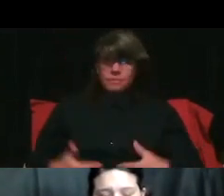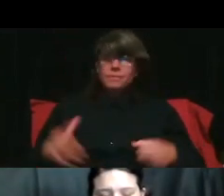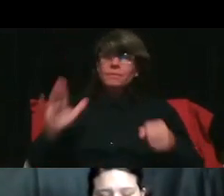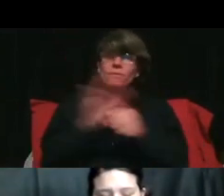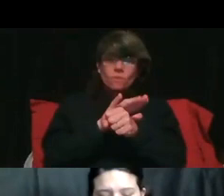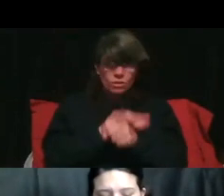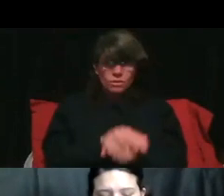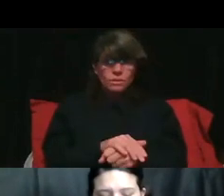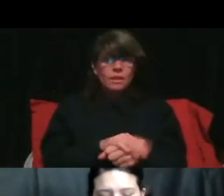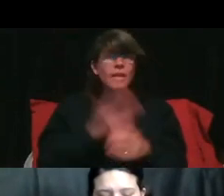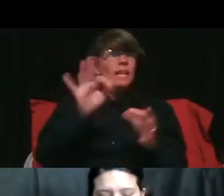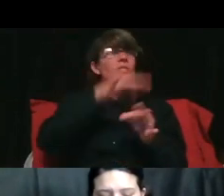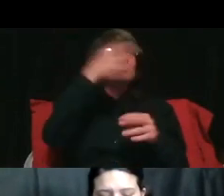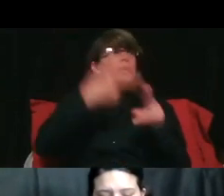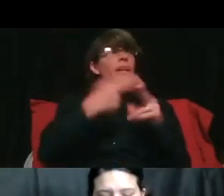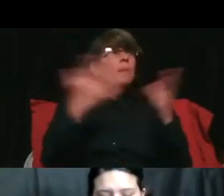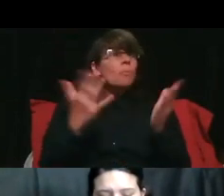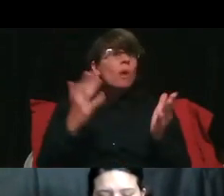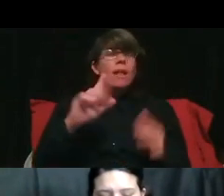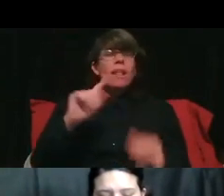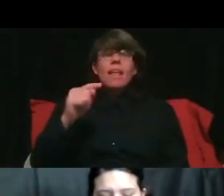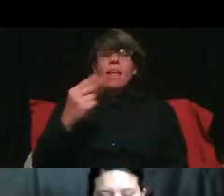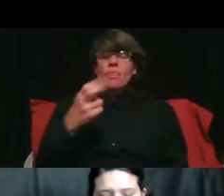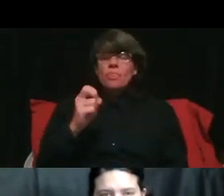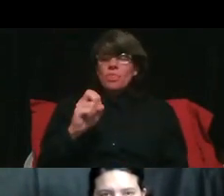My spirit name's the Beaver.